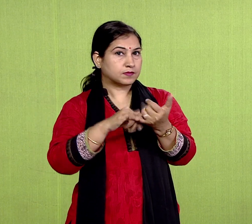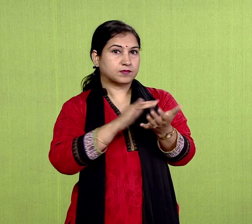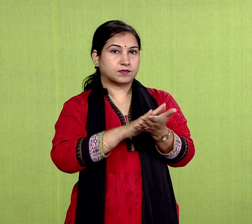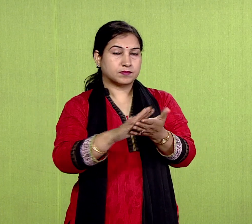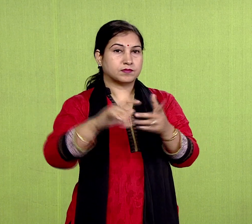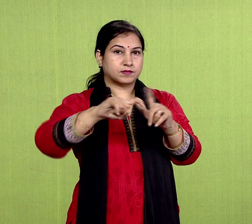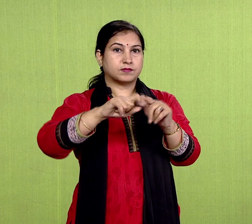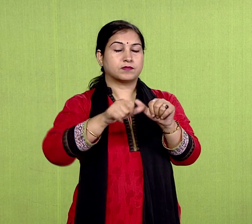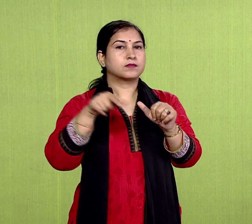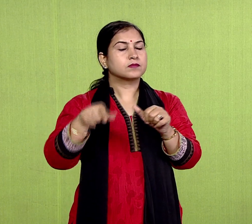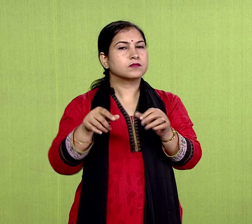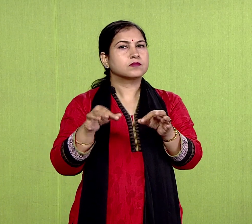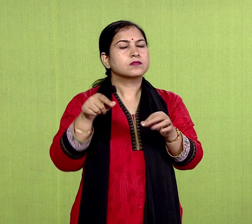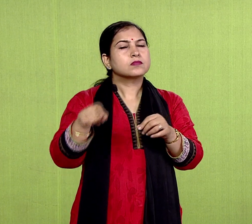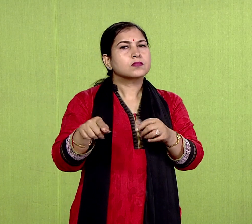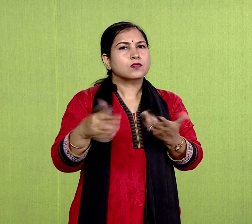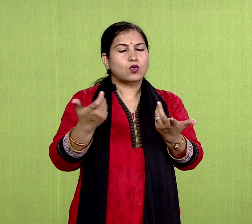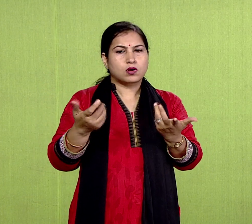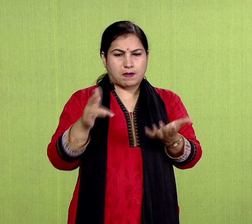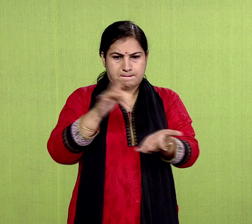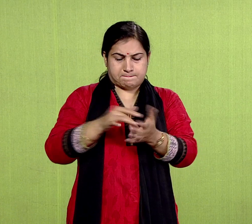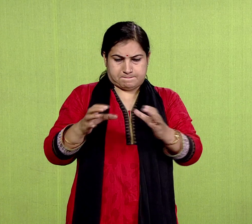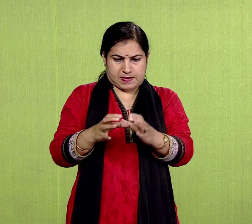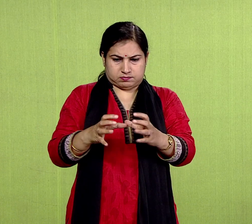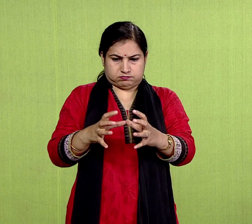He extended his empire to Central Asia.